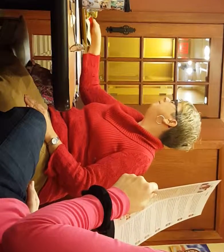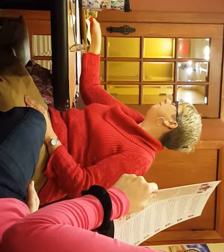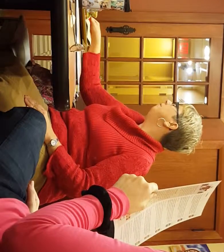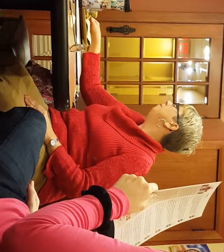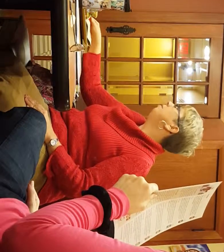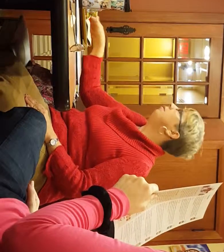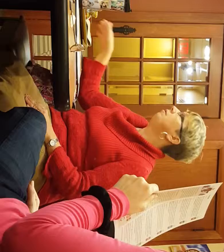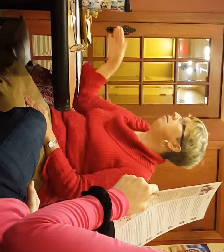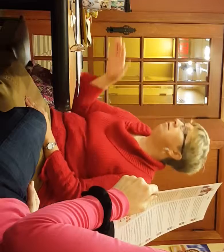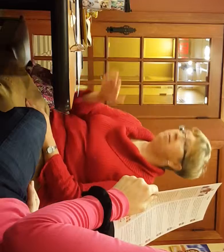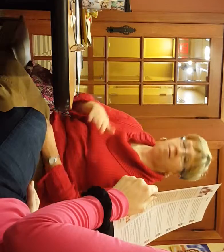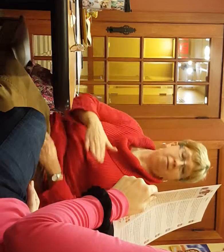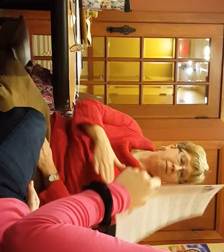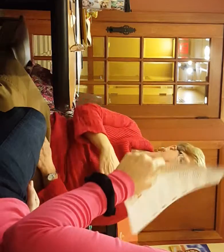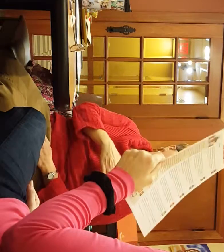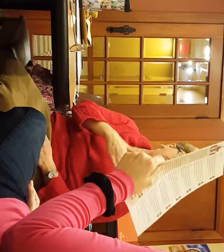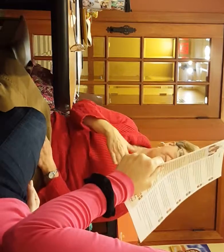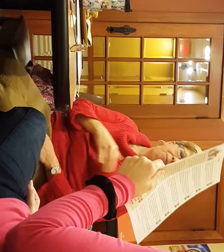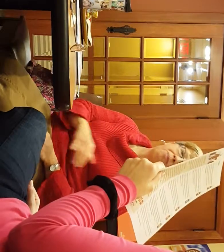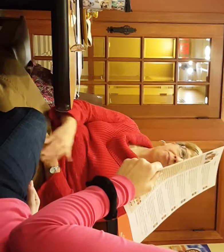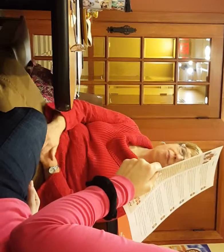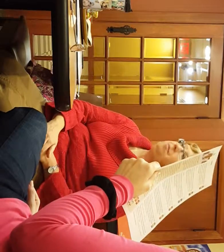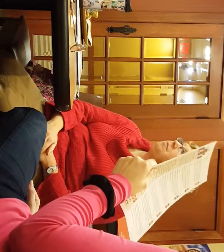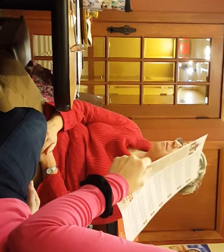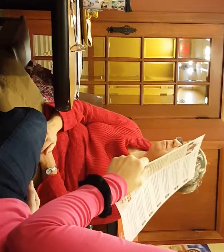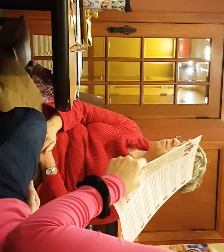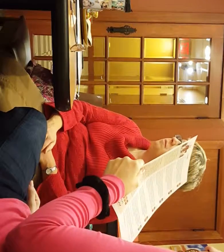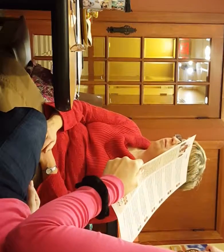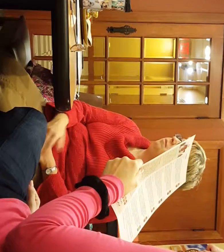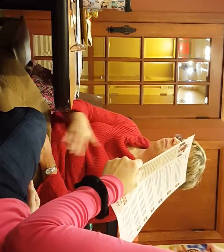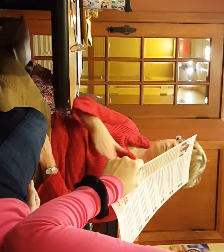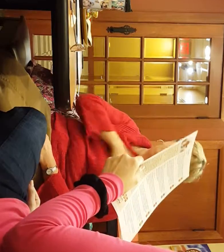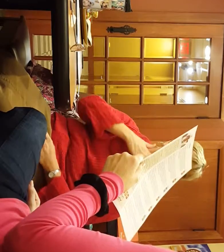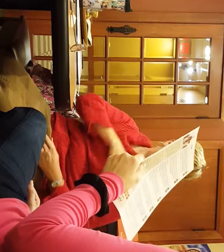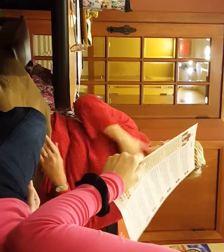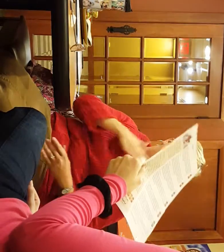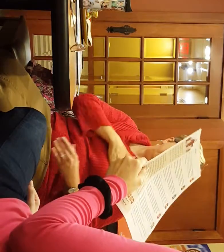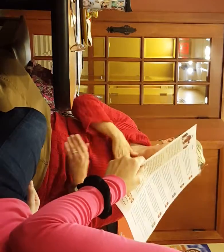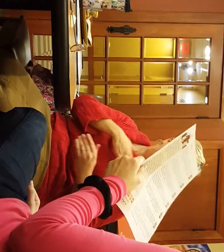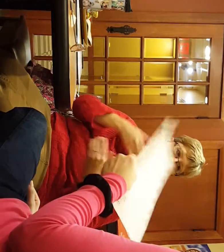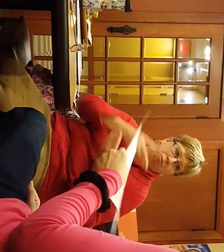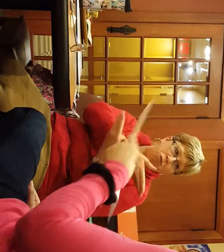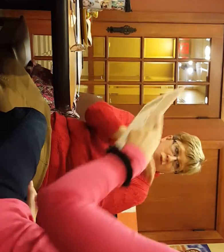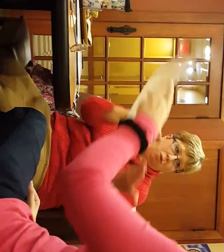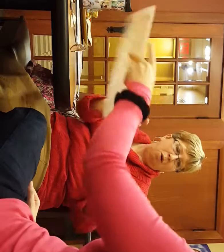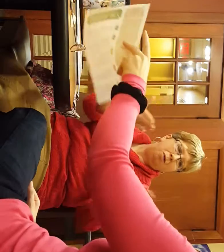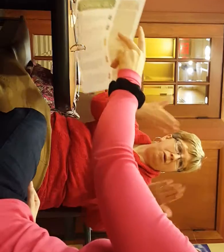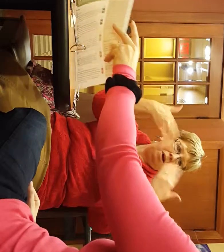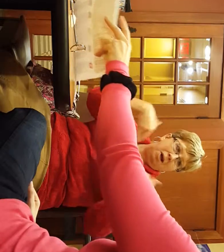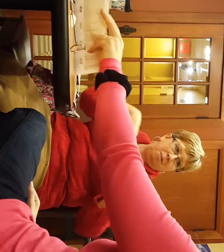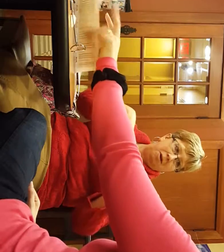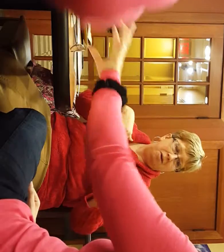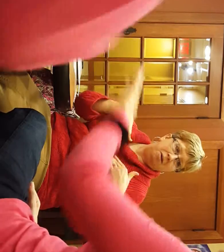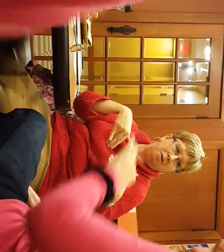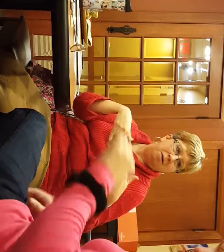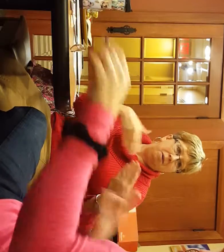I'm really glad you guys made a doctor, by the way. I know that it's, for some of you guys, it's probably a new introduction because